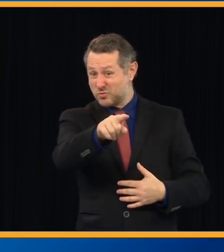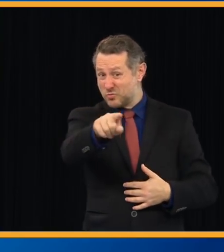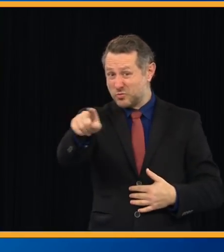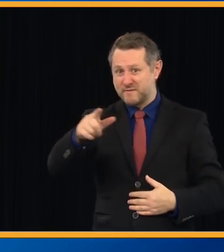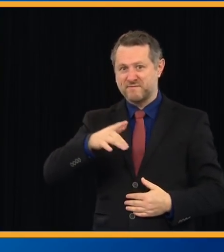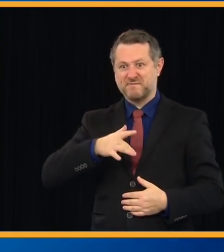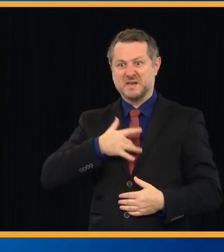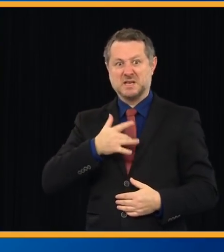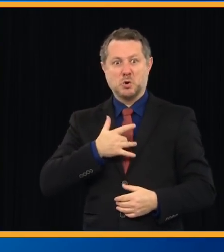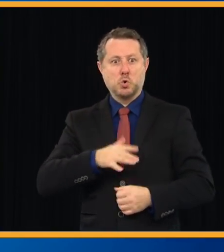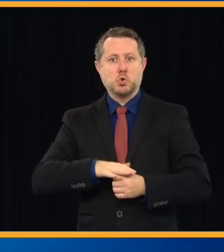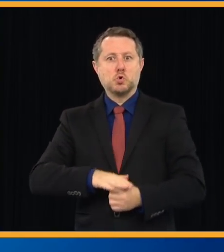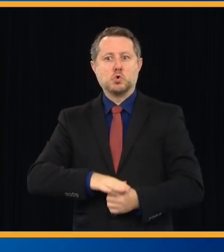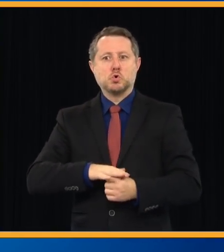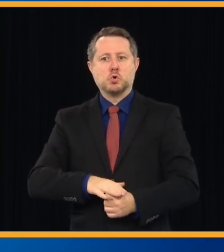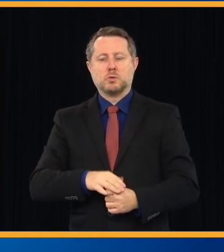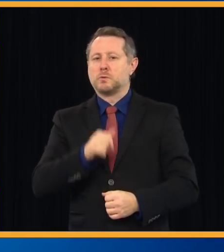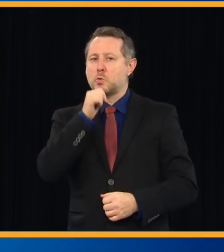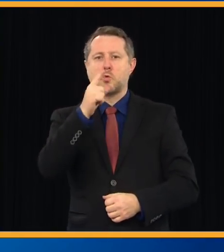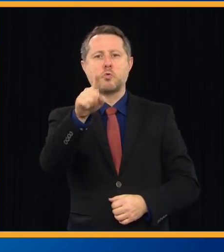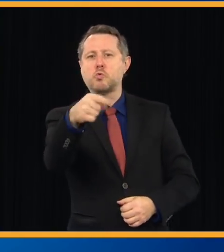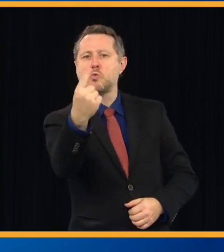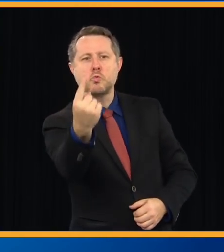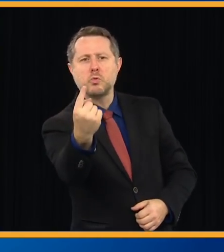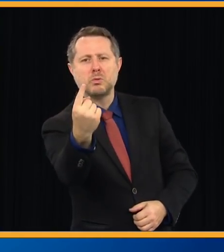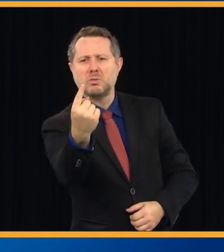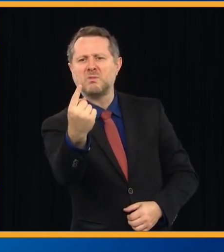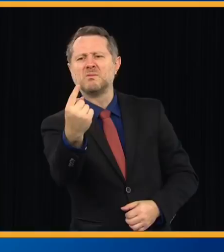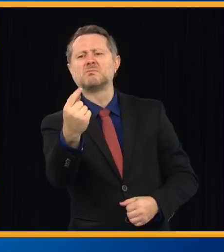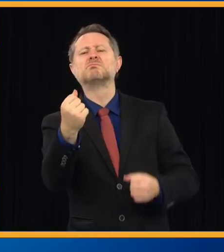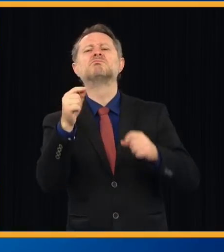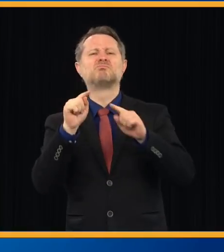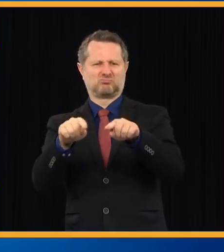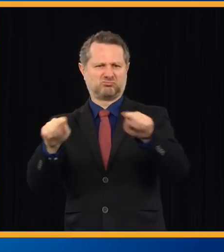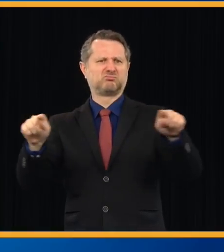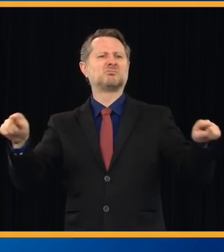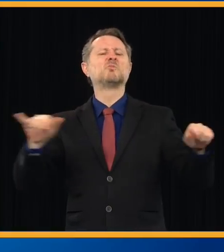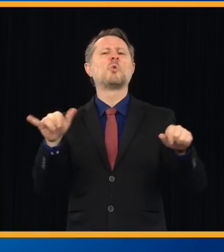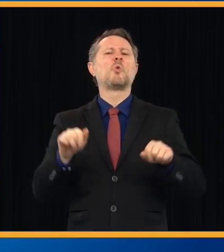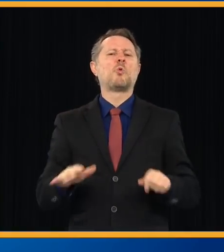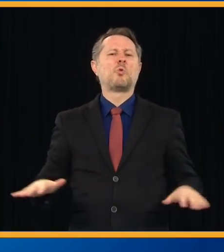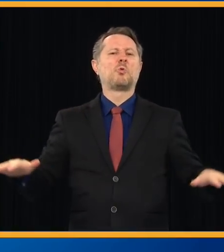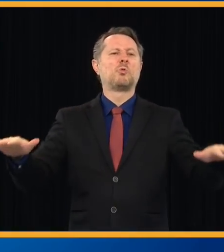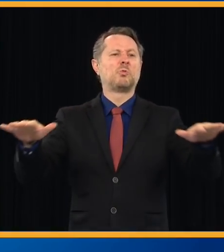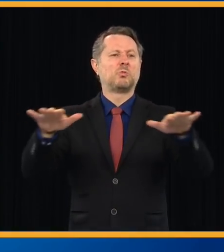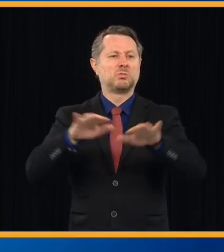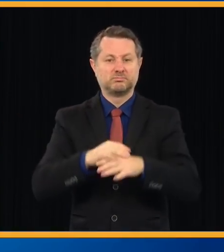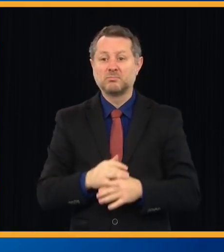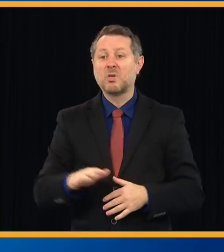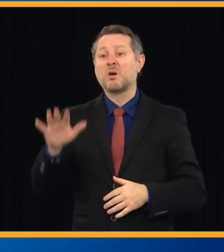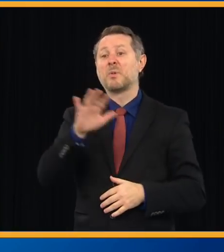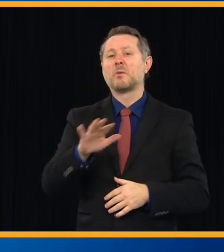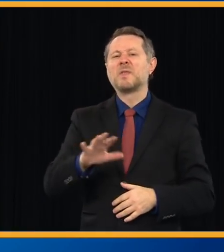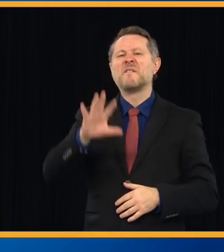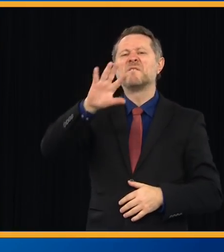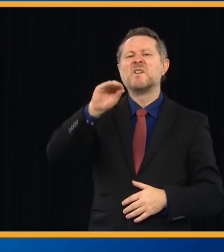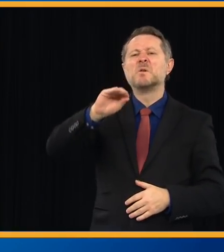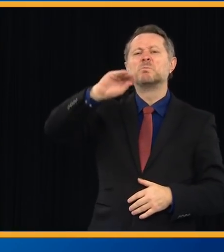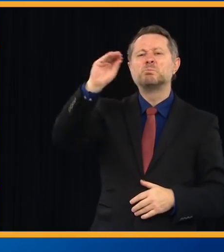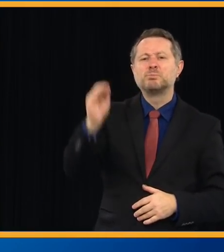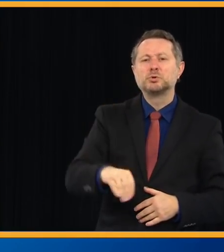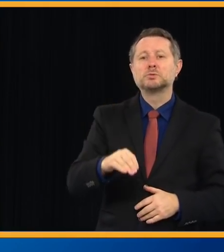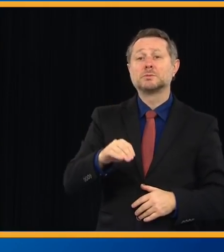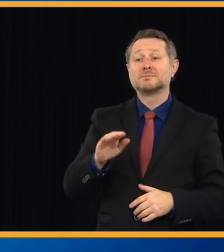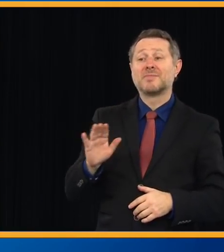issues, you're not alone. As a matter of fact, half of all Americans have said that